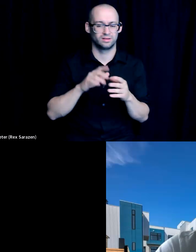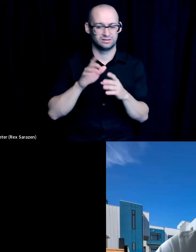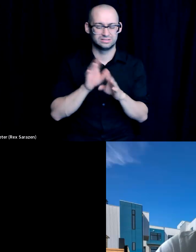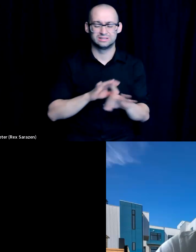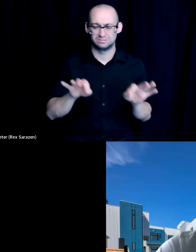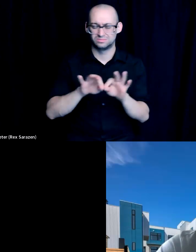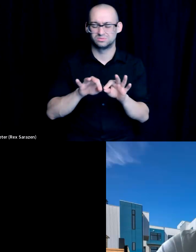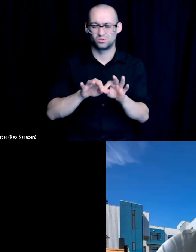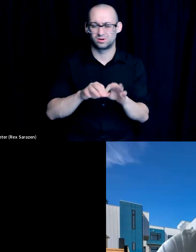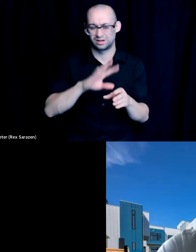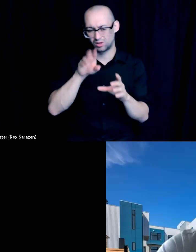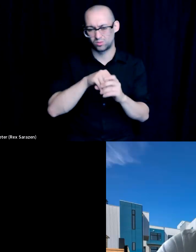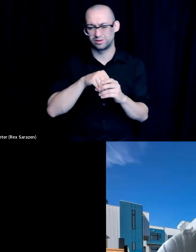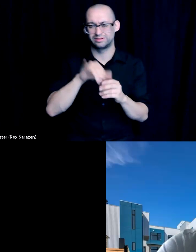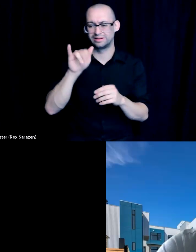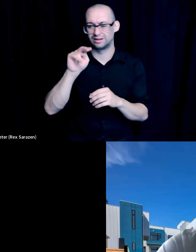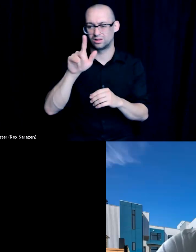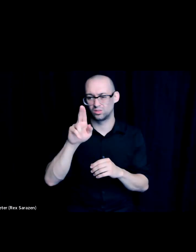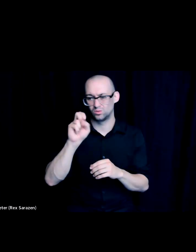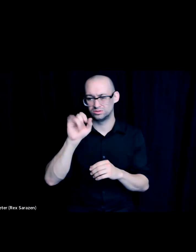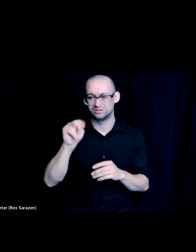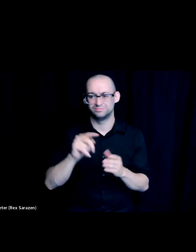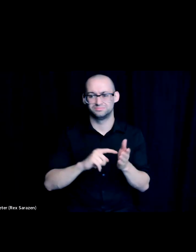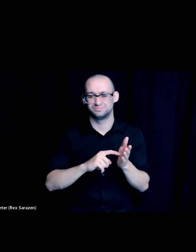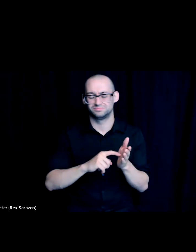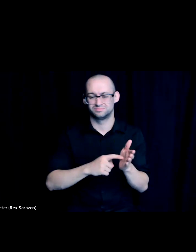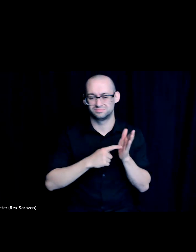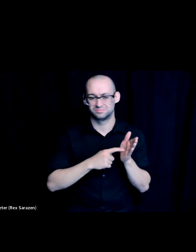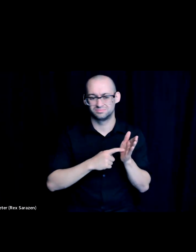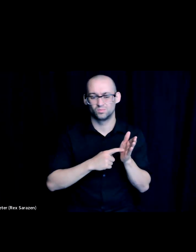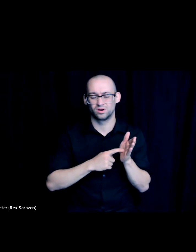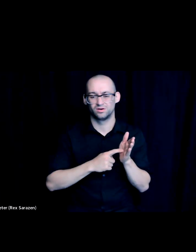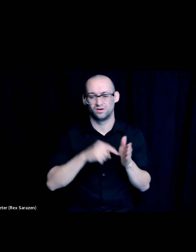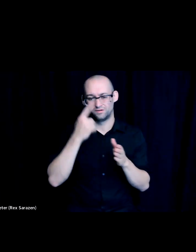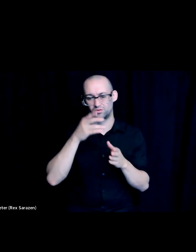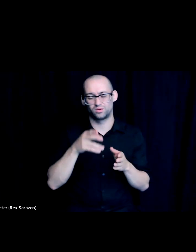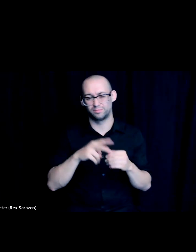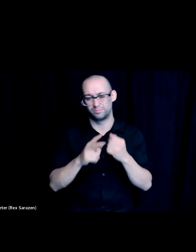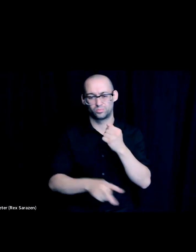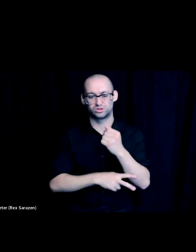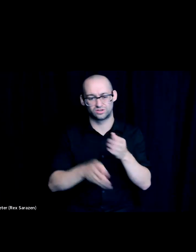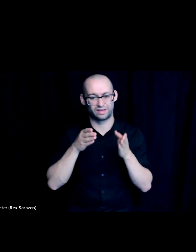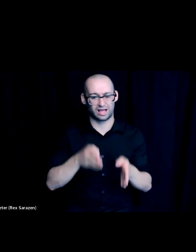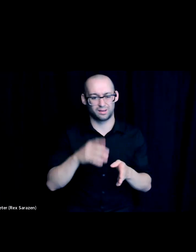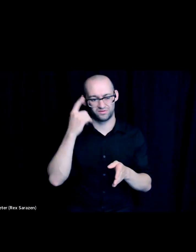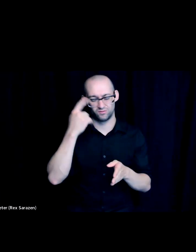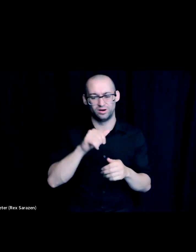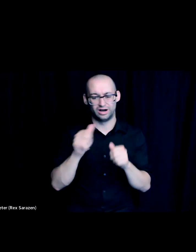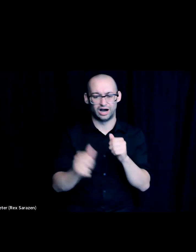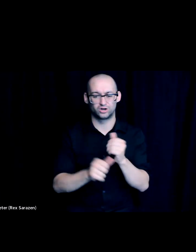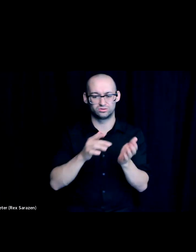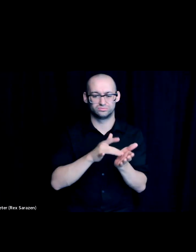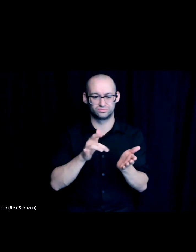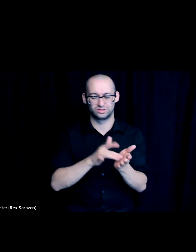is essential to really bridging that workforce gap for the vulnerable populations to bring them into the